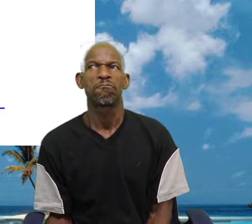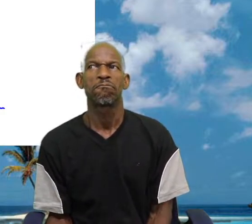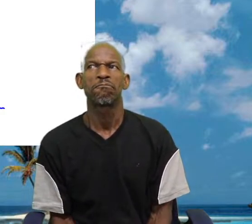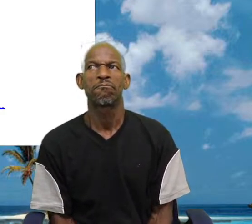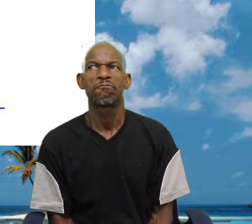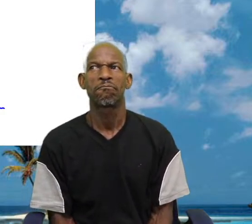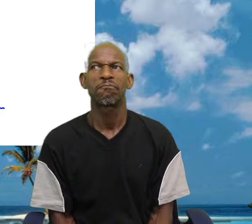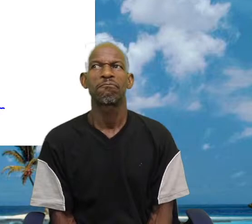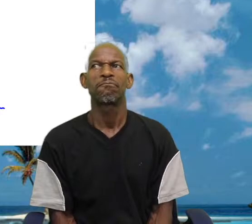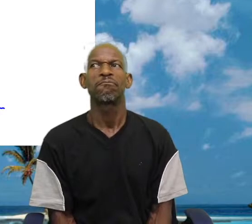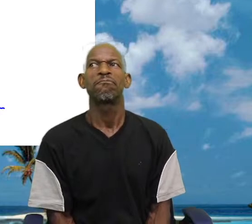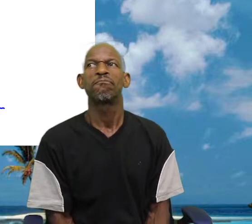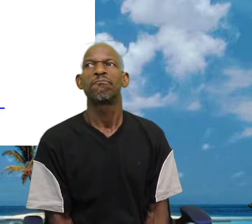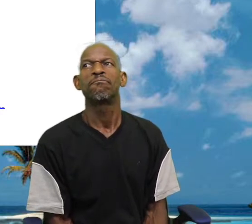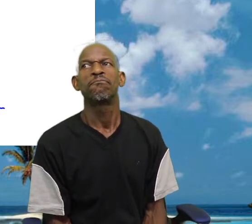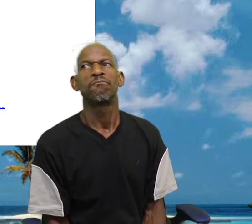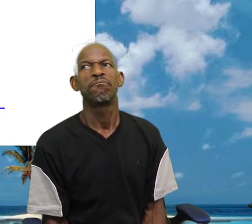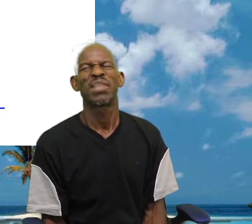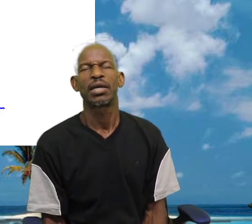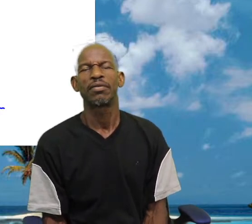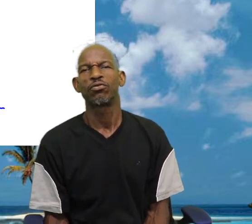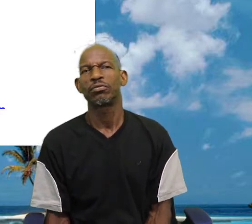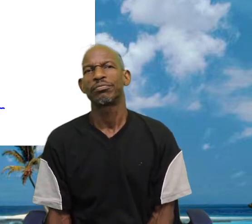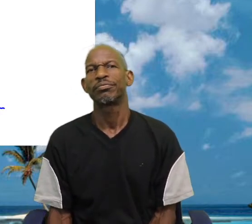We want to look at the size of this house.